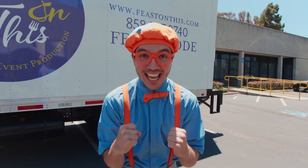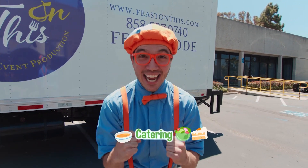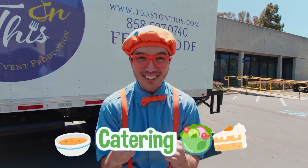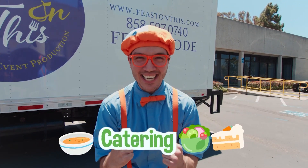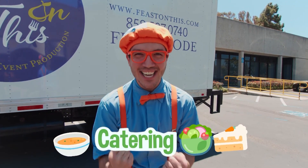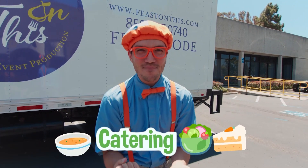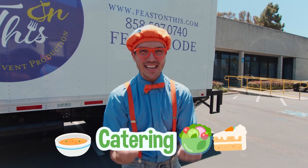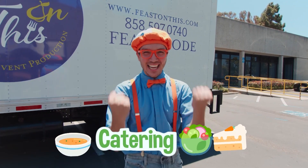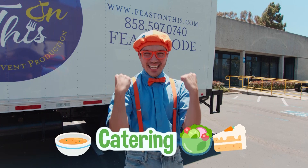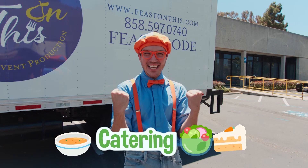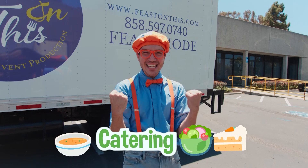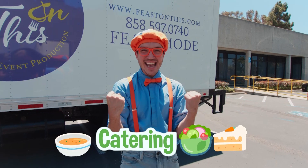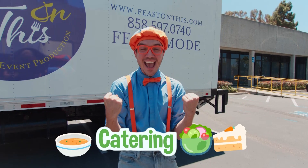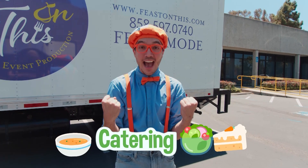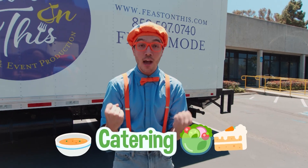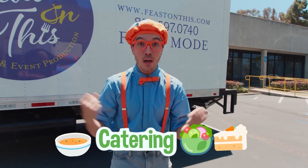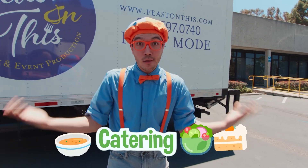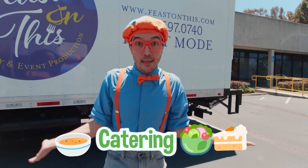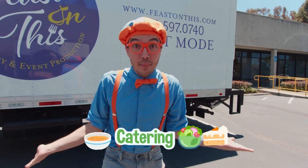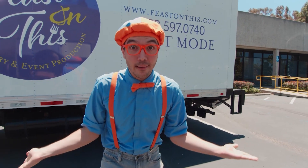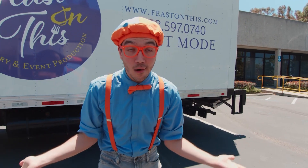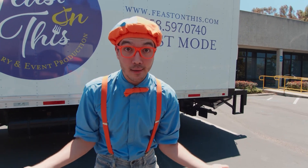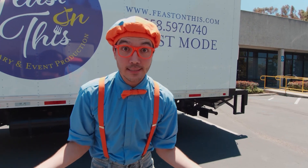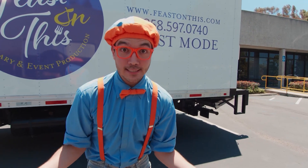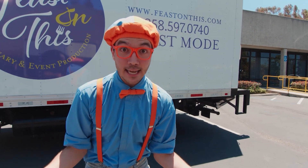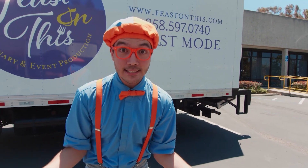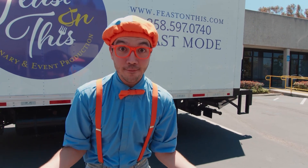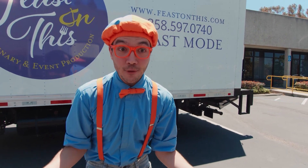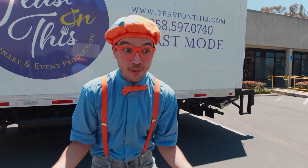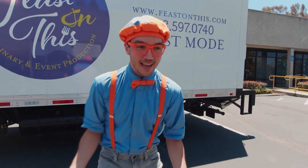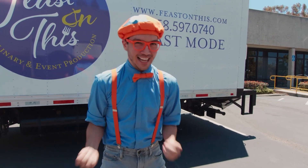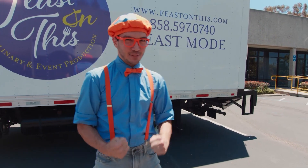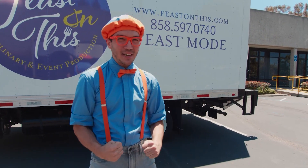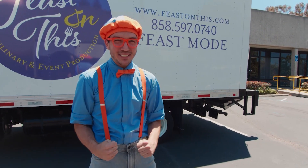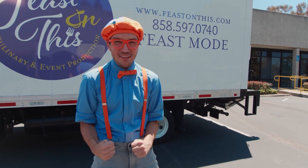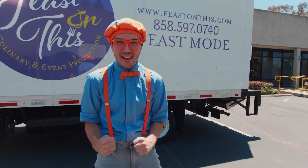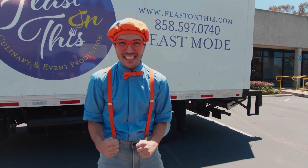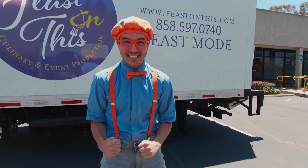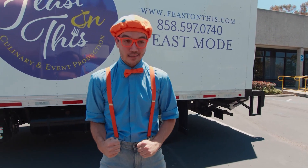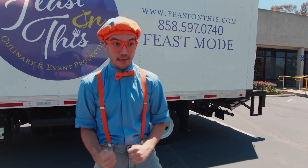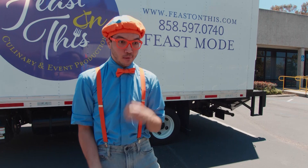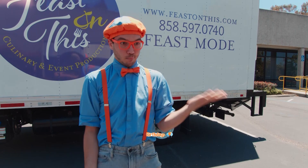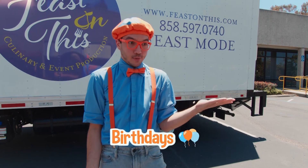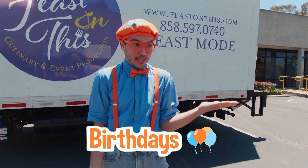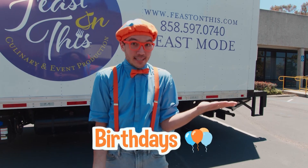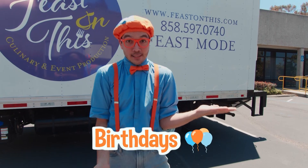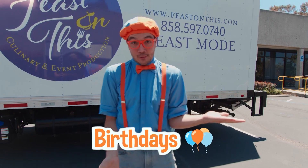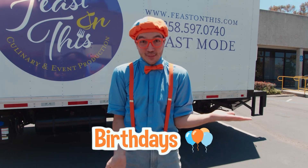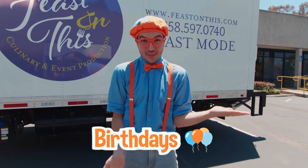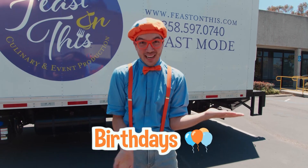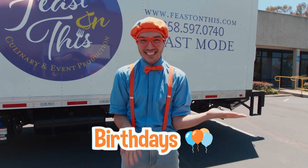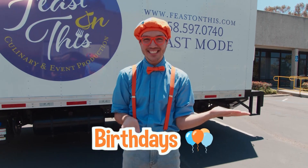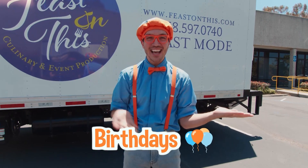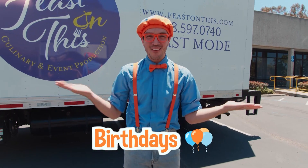about a catering company! Yeah! They make all kinds of tasty food at special events, like birthdays,